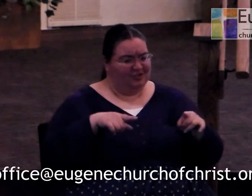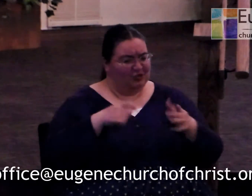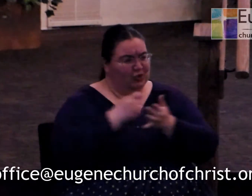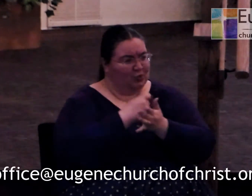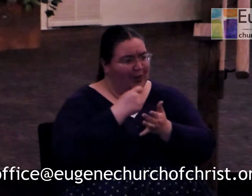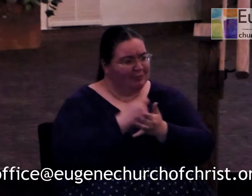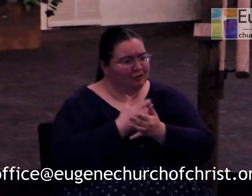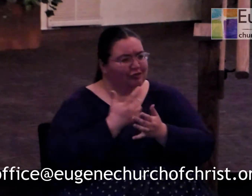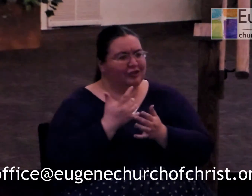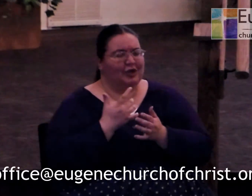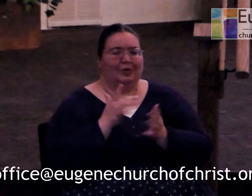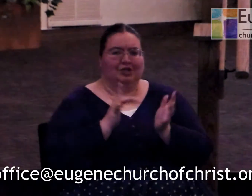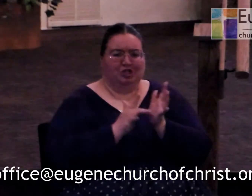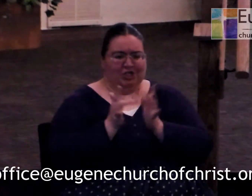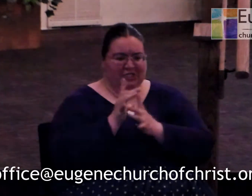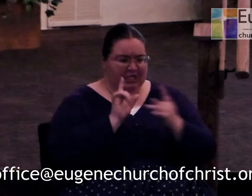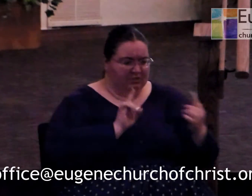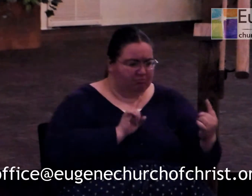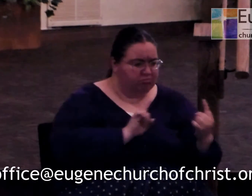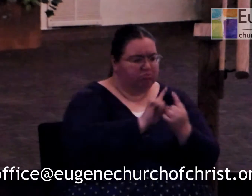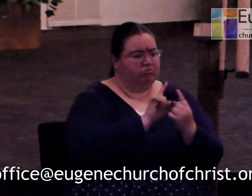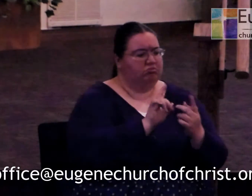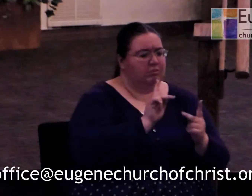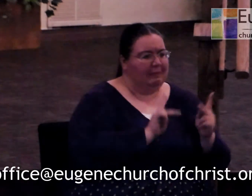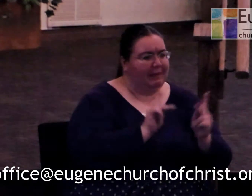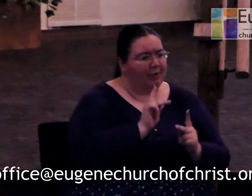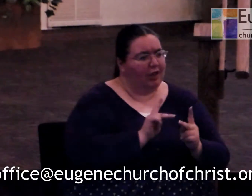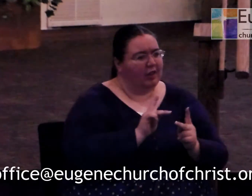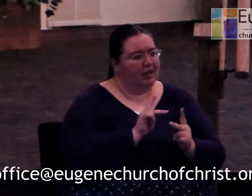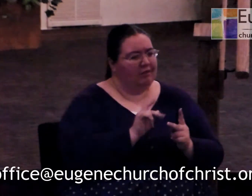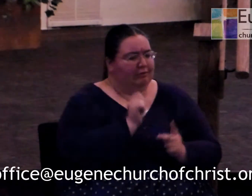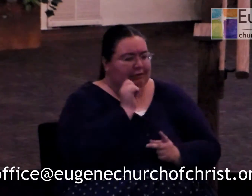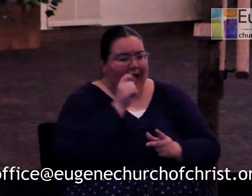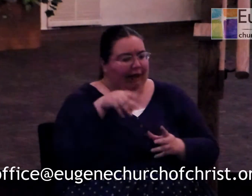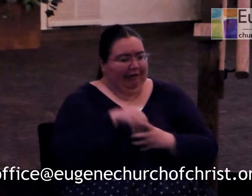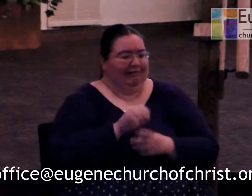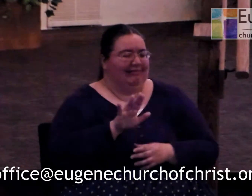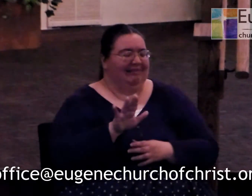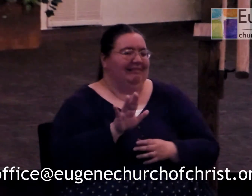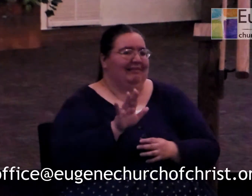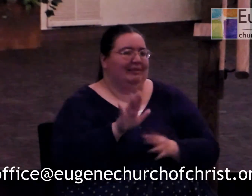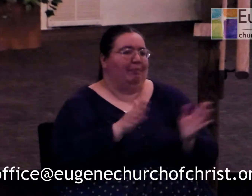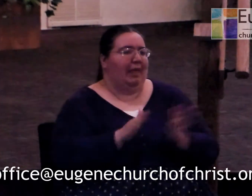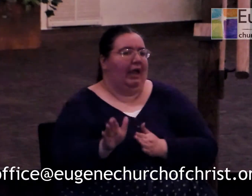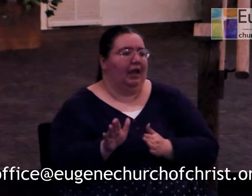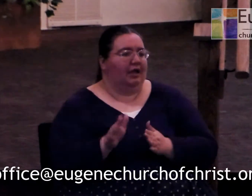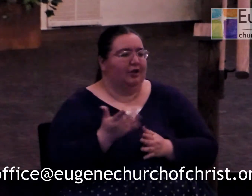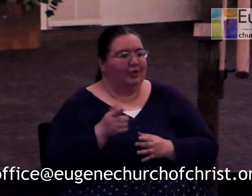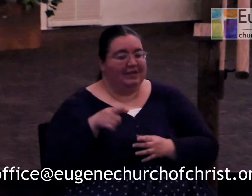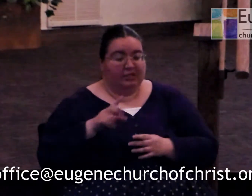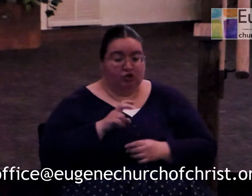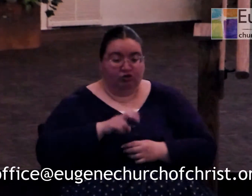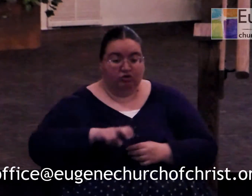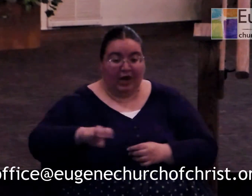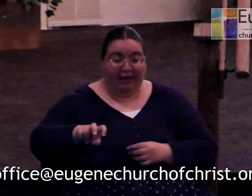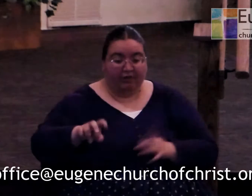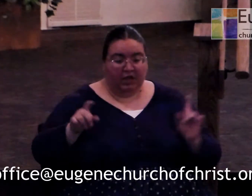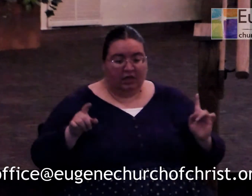two places. And time after time, he takes time. The woman in the crowd who comes to touch his garment, he takes time for